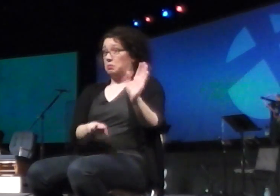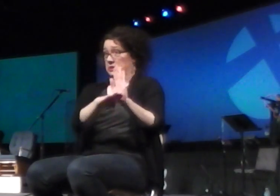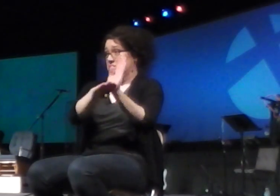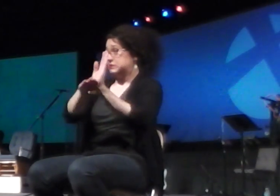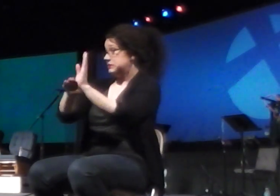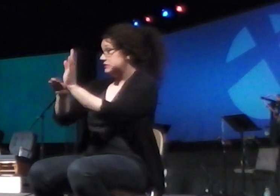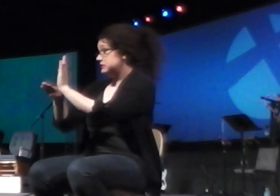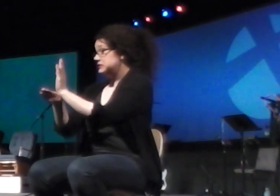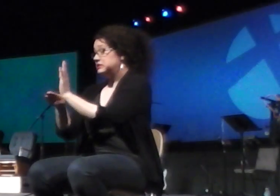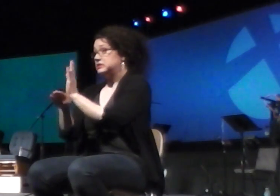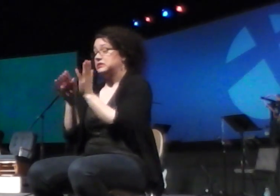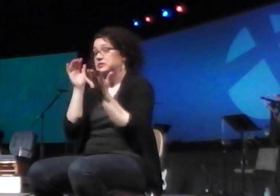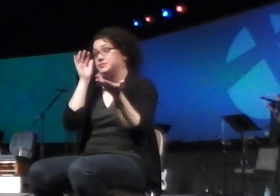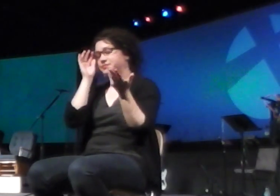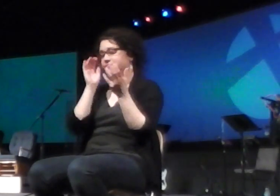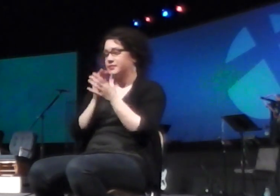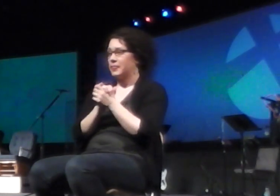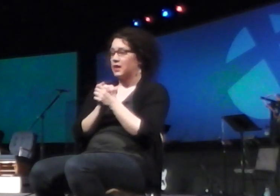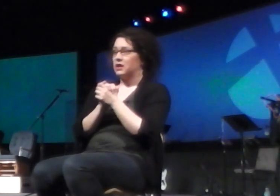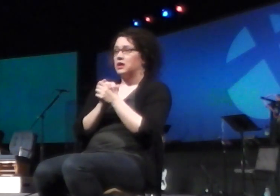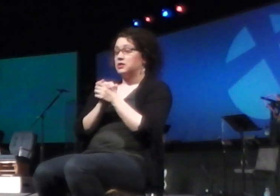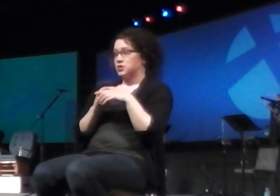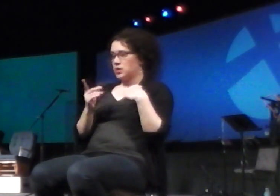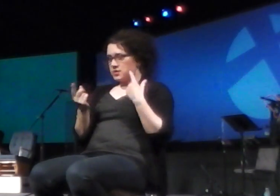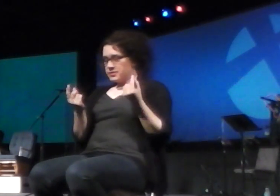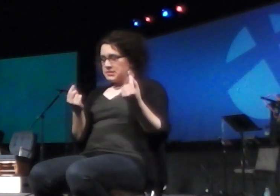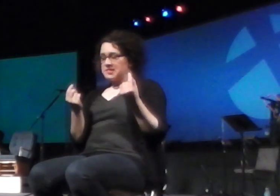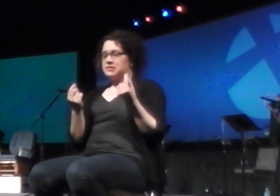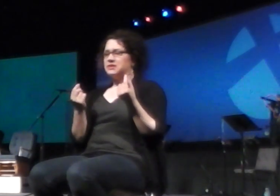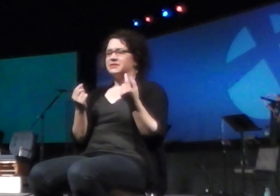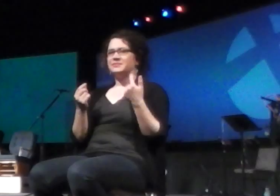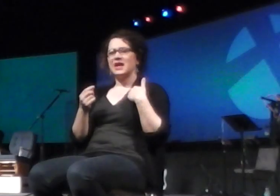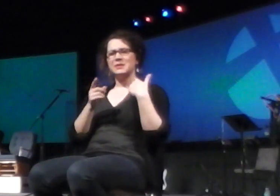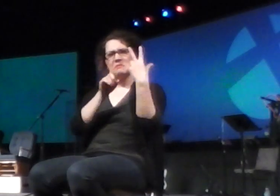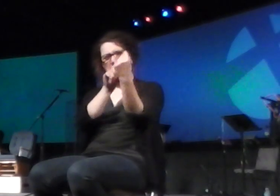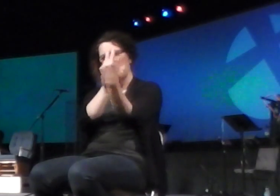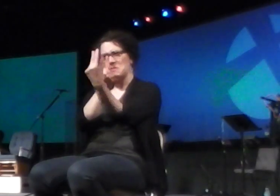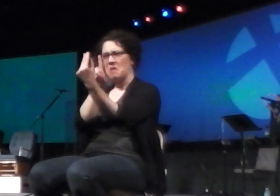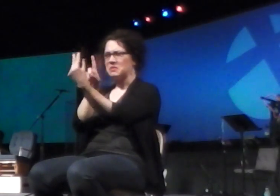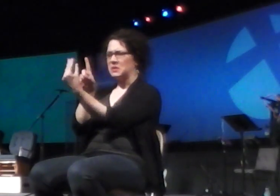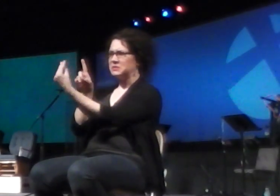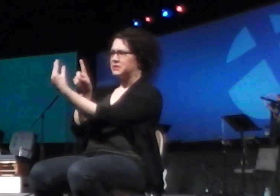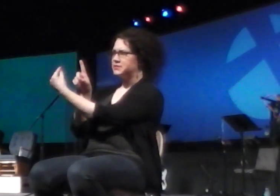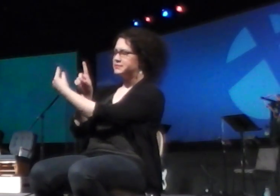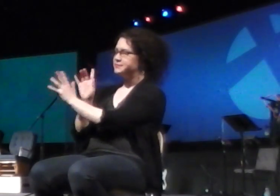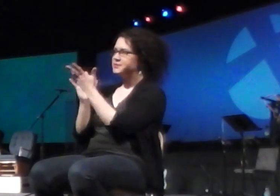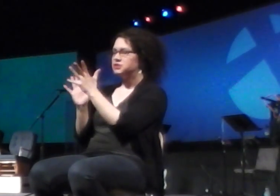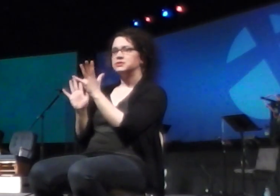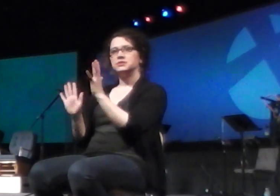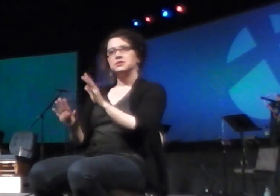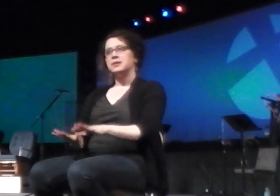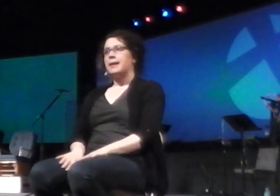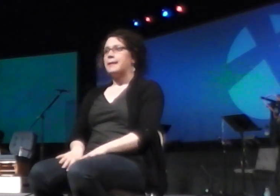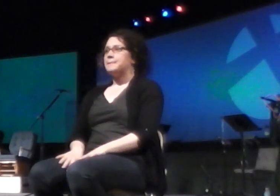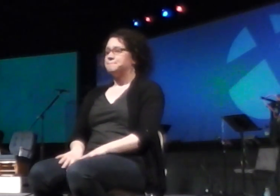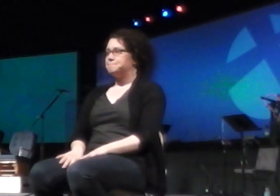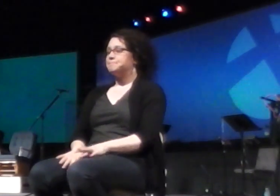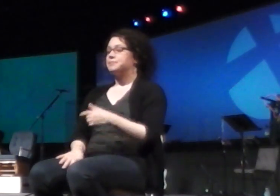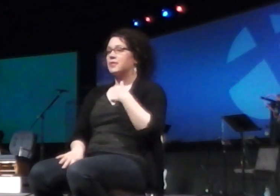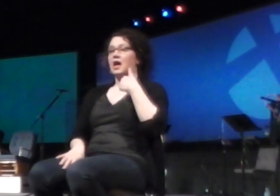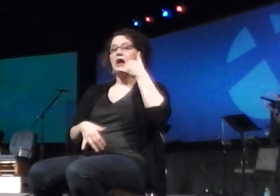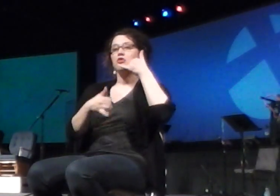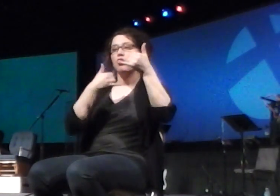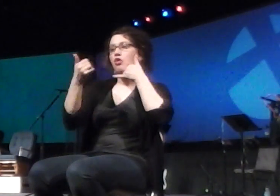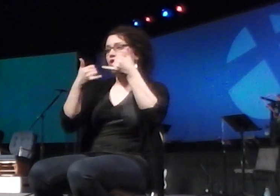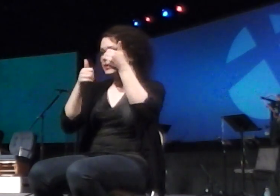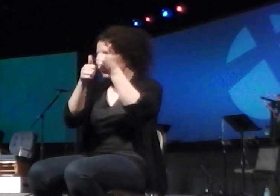busy. And so here's what I did. At some point, I got tired of being told no, so I figured something. I said, okay, here's what I'm going to do. So I called each